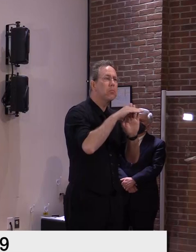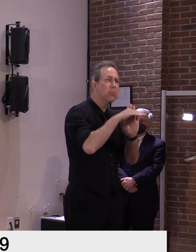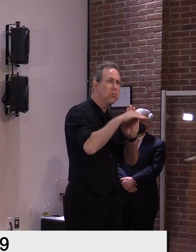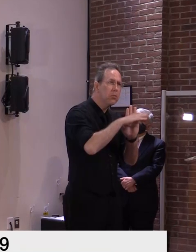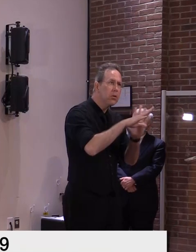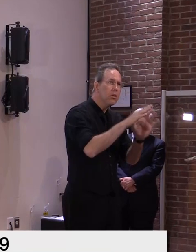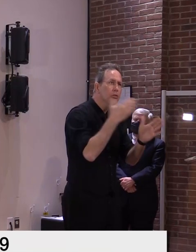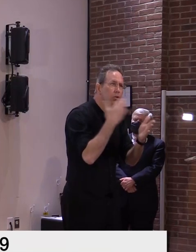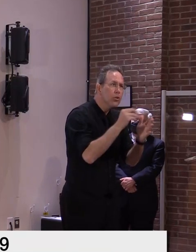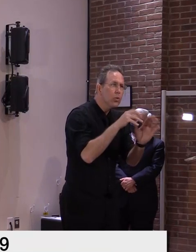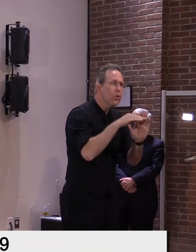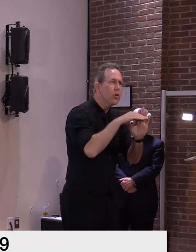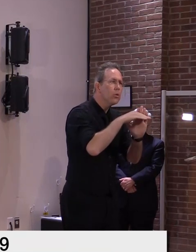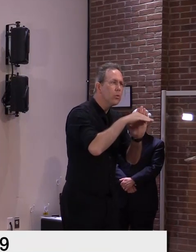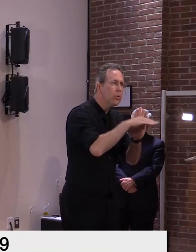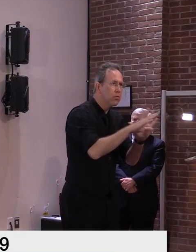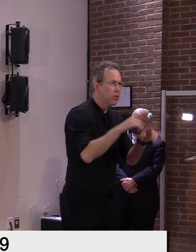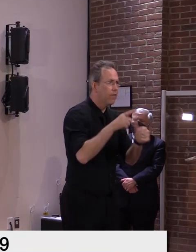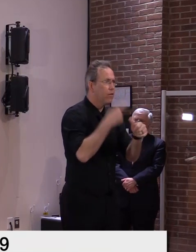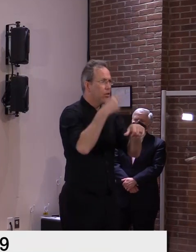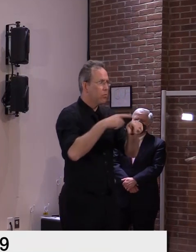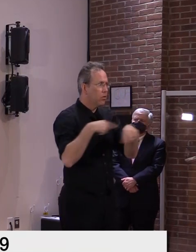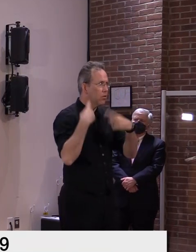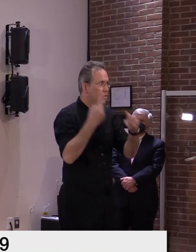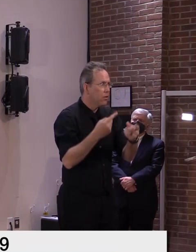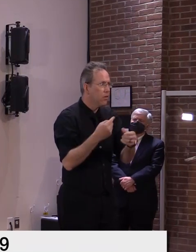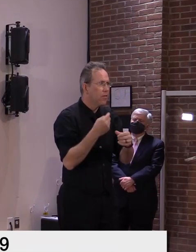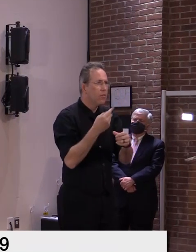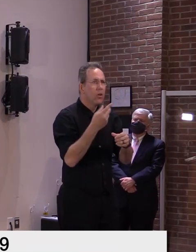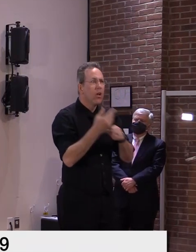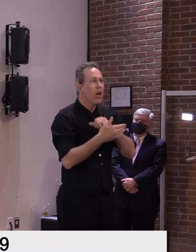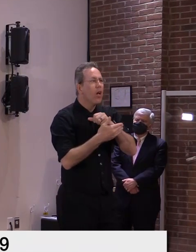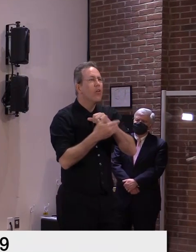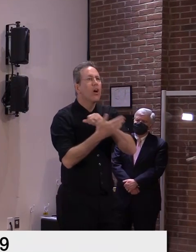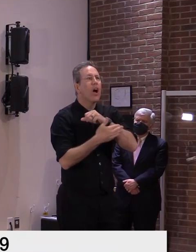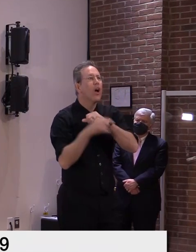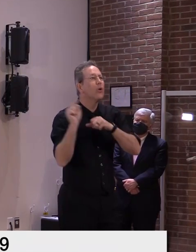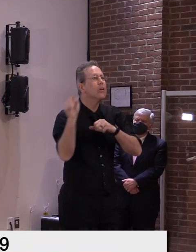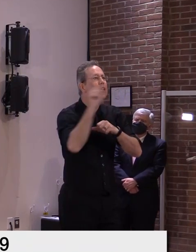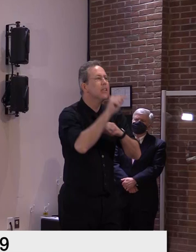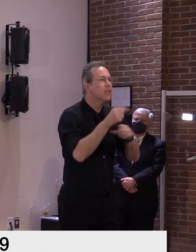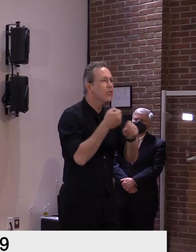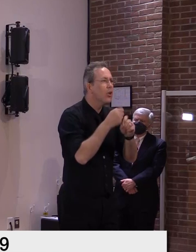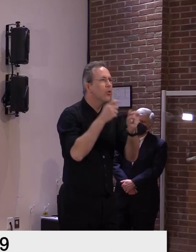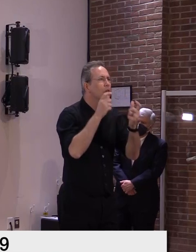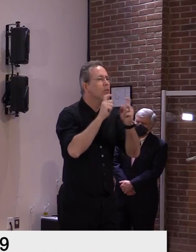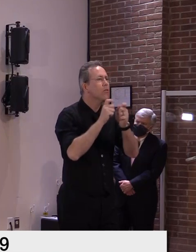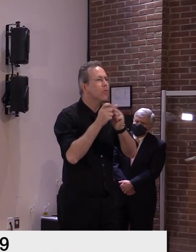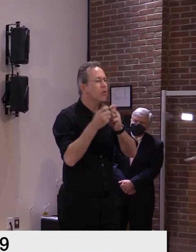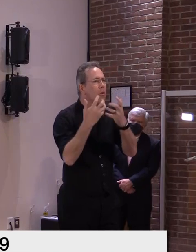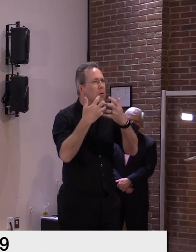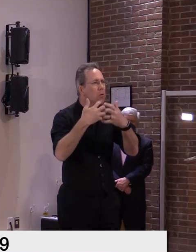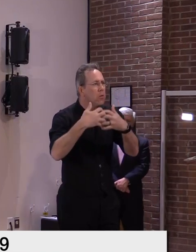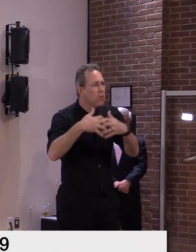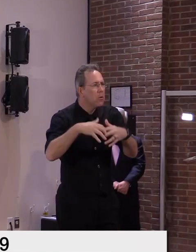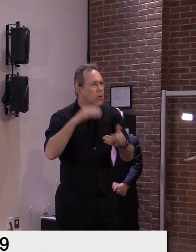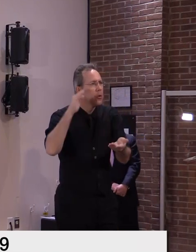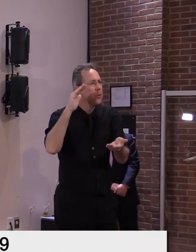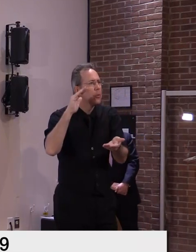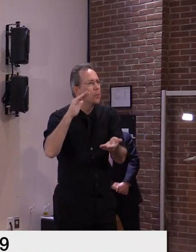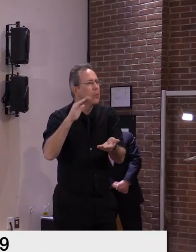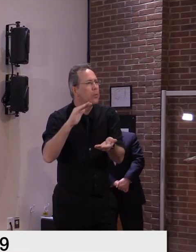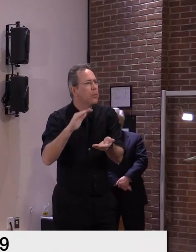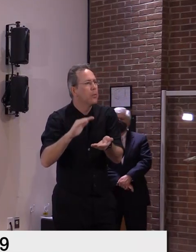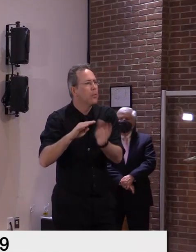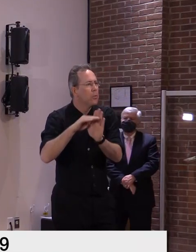pretty much every county is aligned with each other, and they're all going in a slight downward direction. There aren't